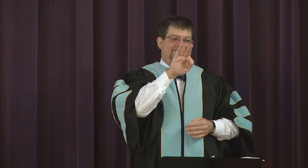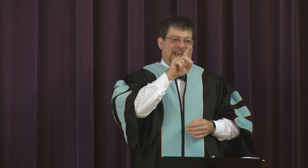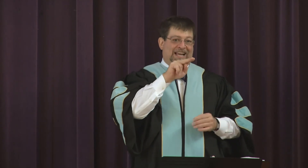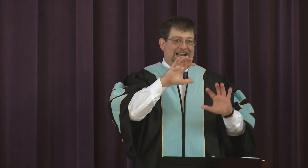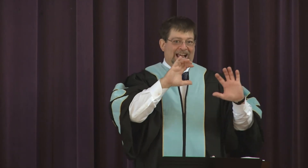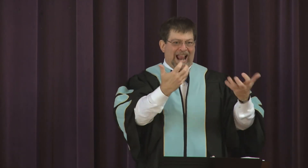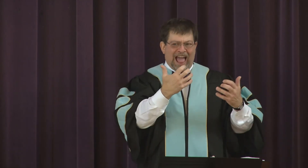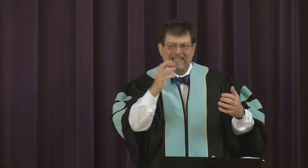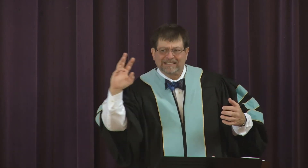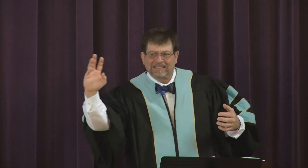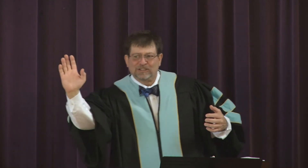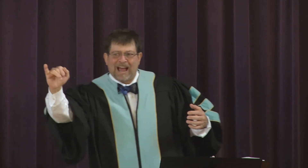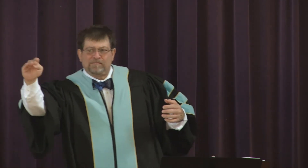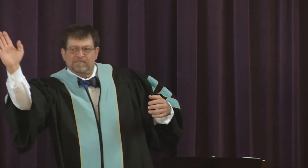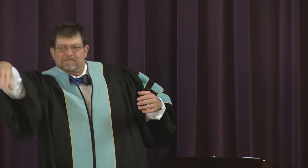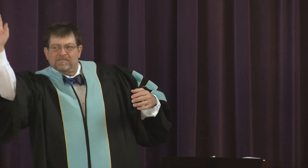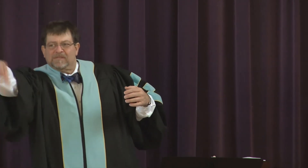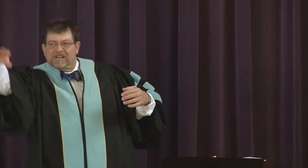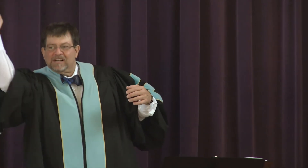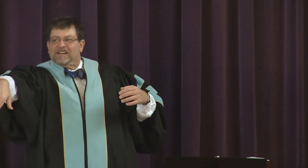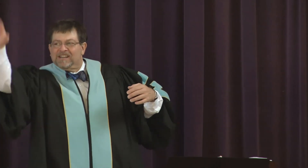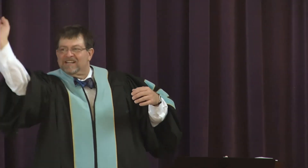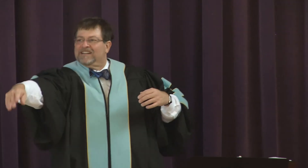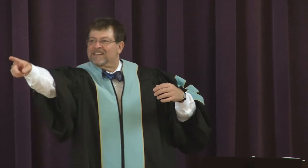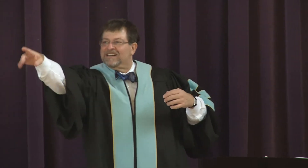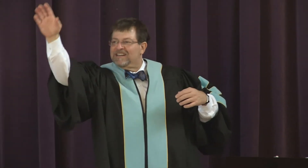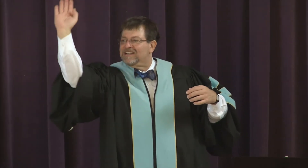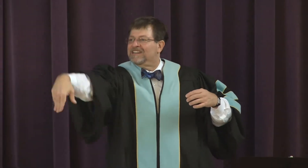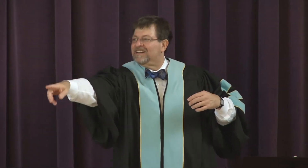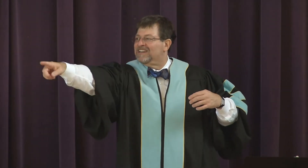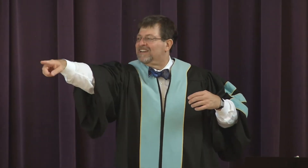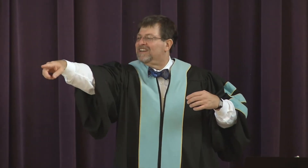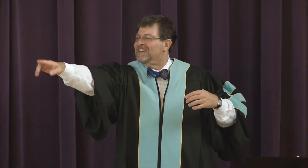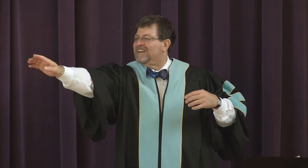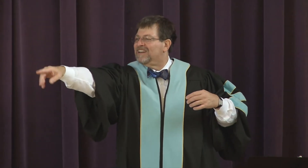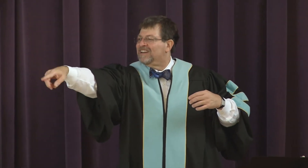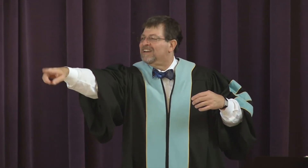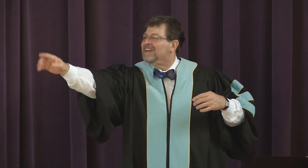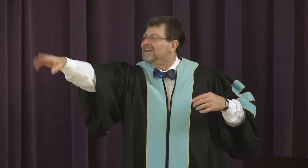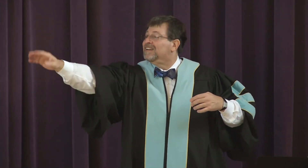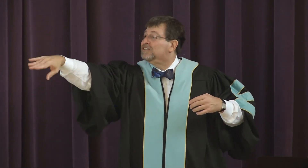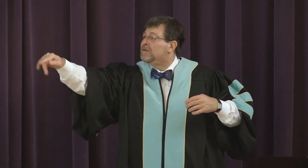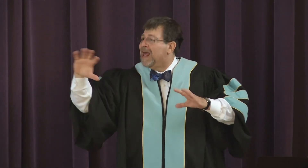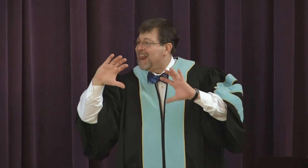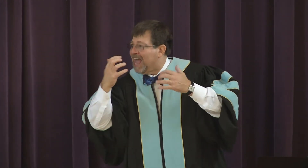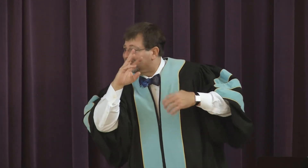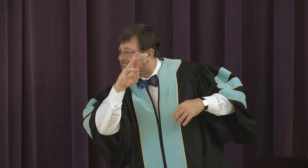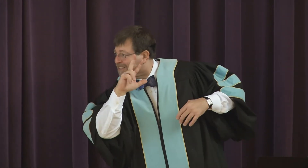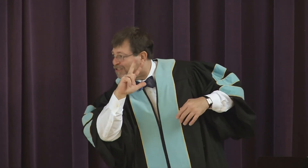Chair Ben Sukup could not be here today, so we have Jim McFadden here